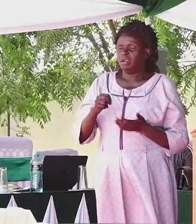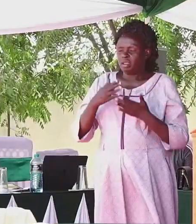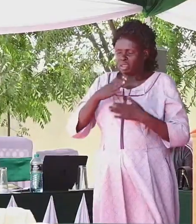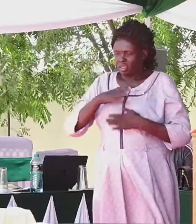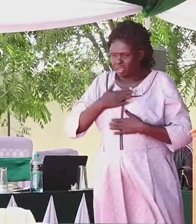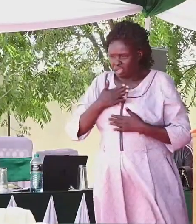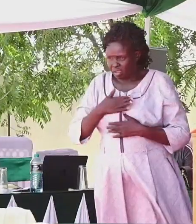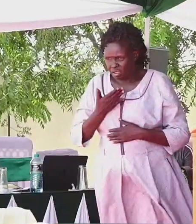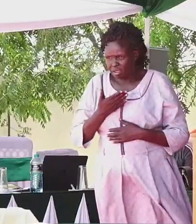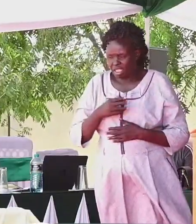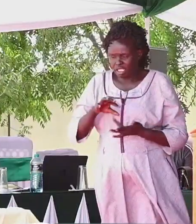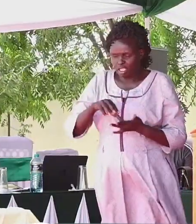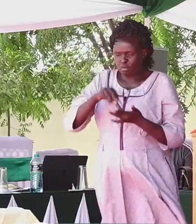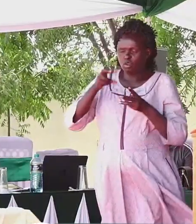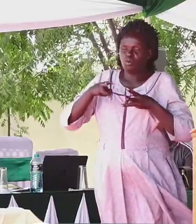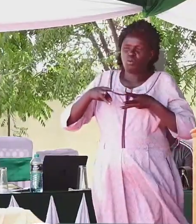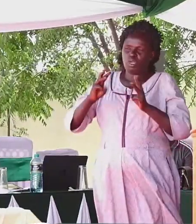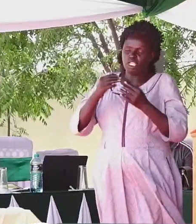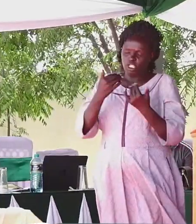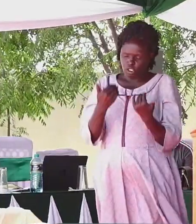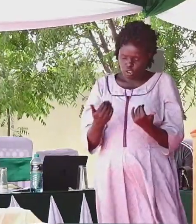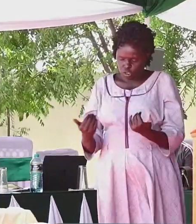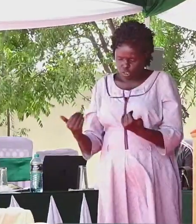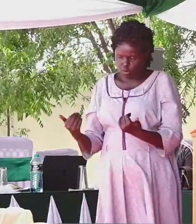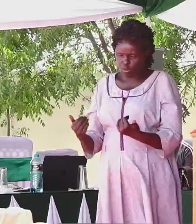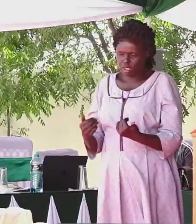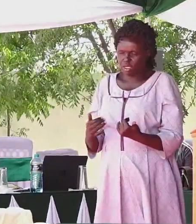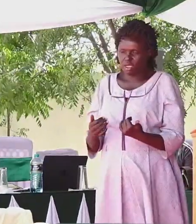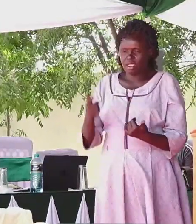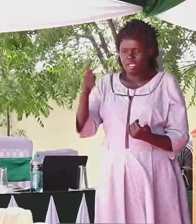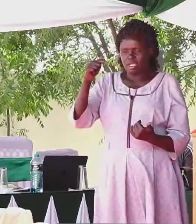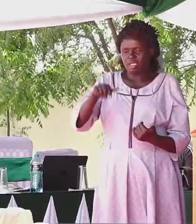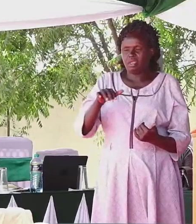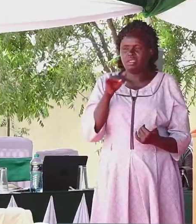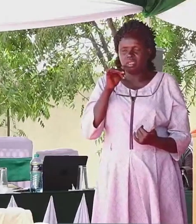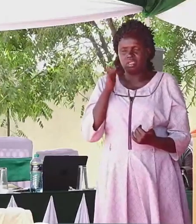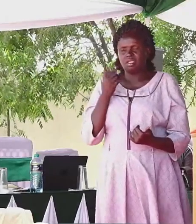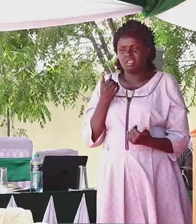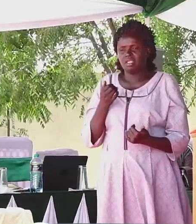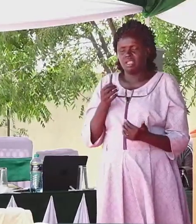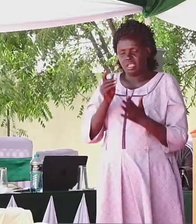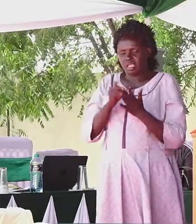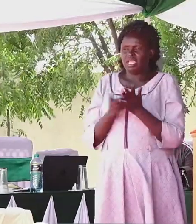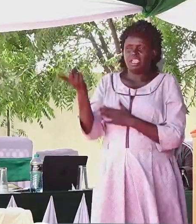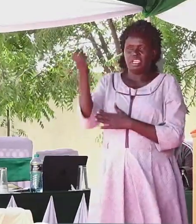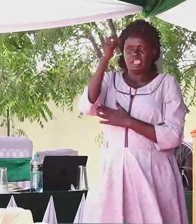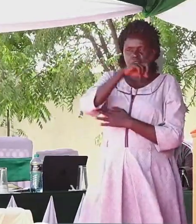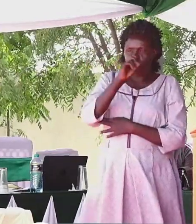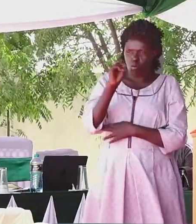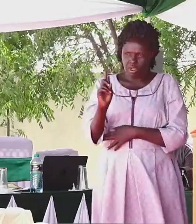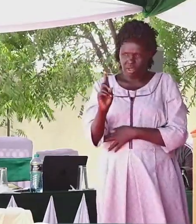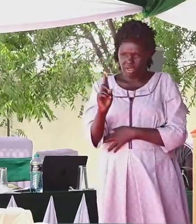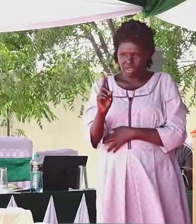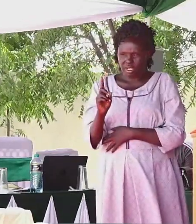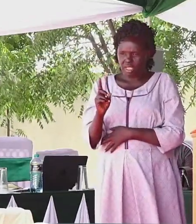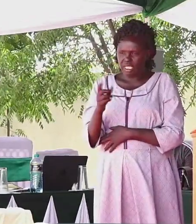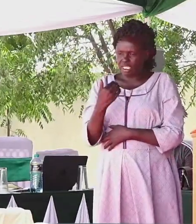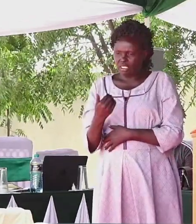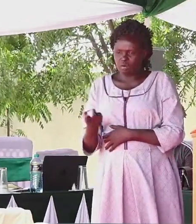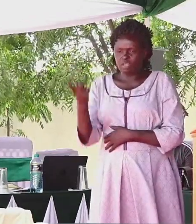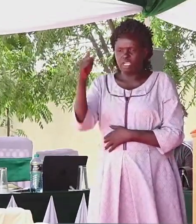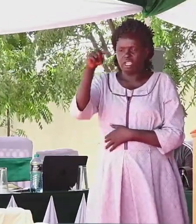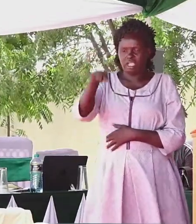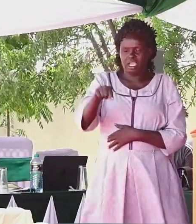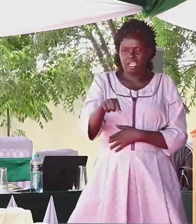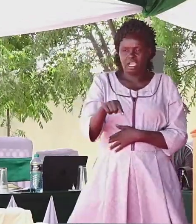in a very special way the children that participated in the documentary, Day One, the children that entertained us, those